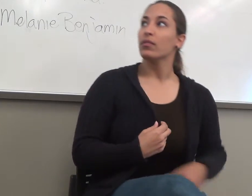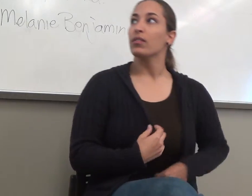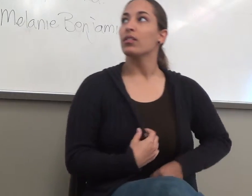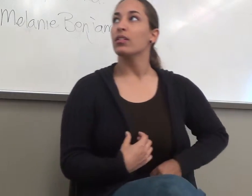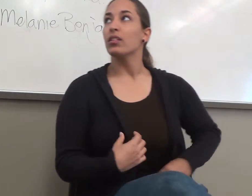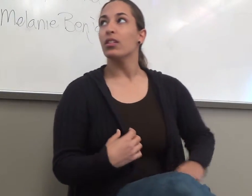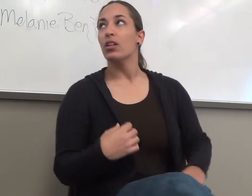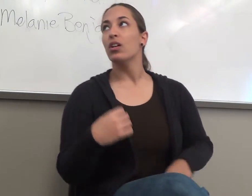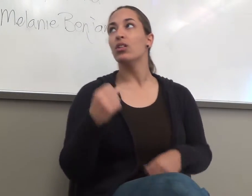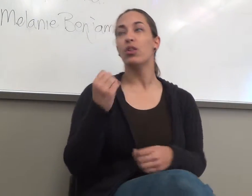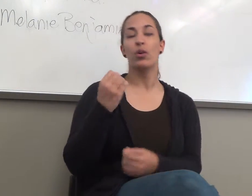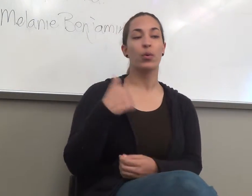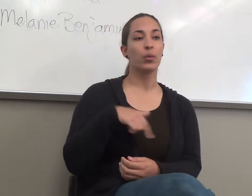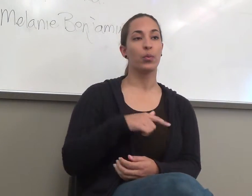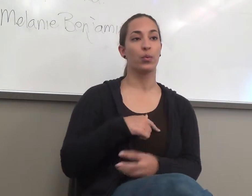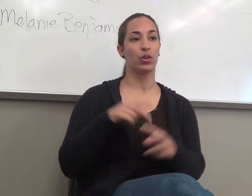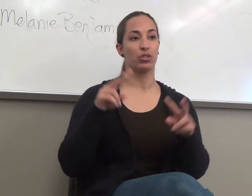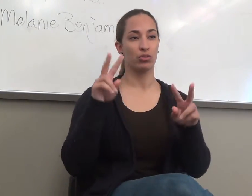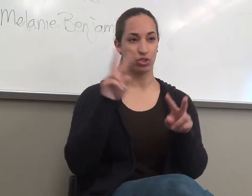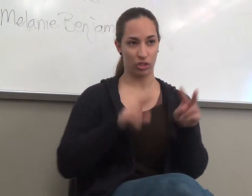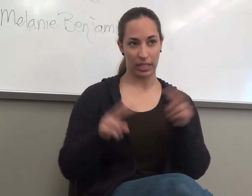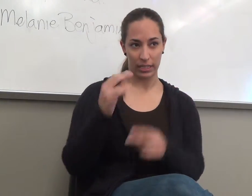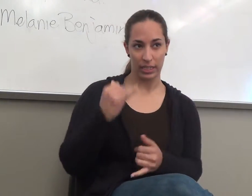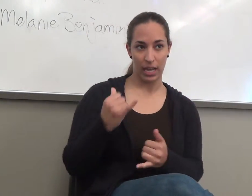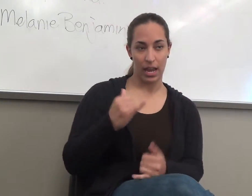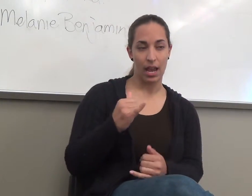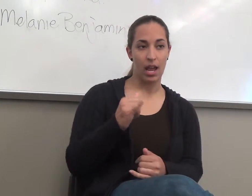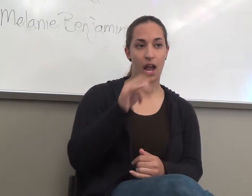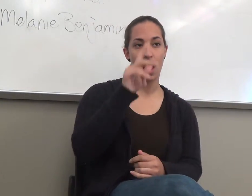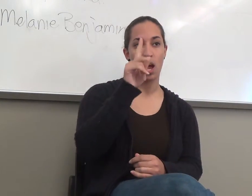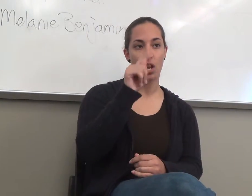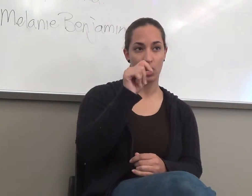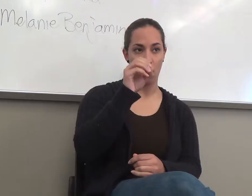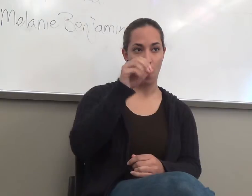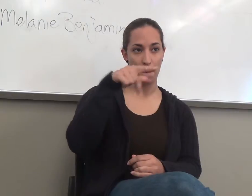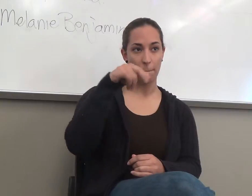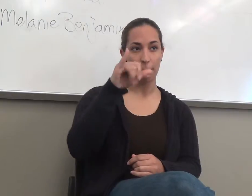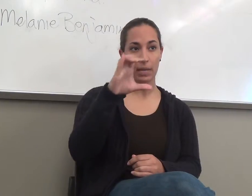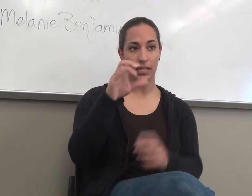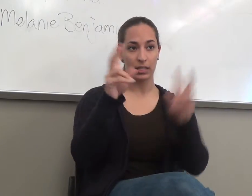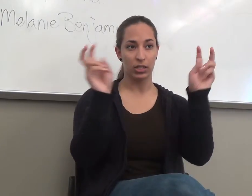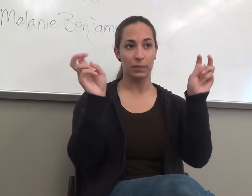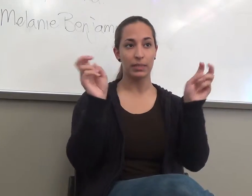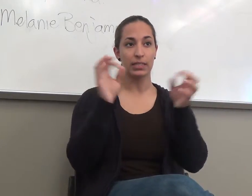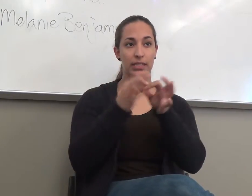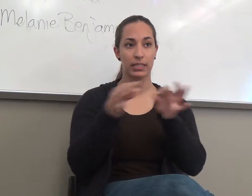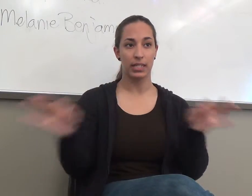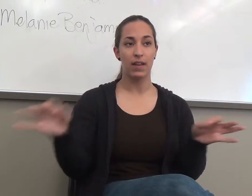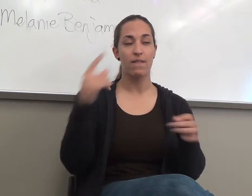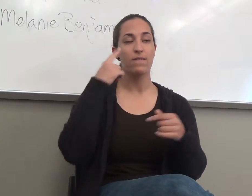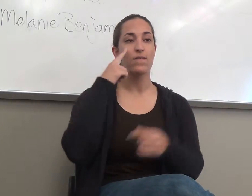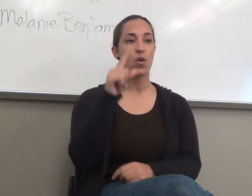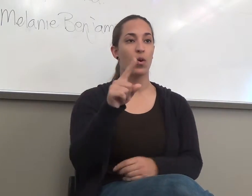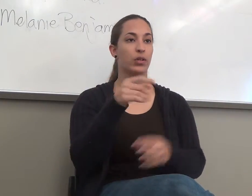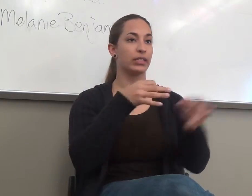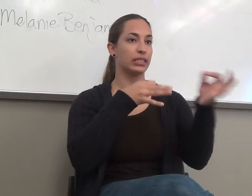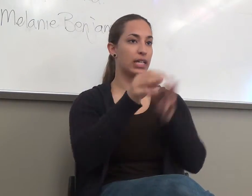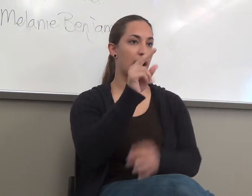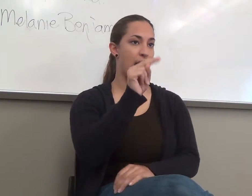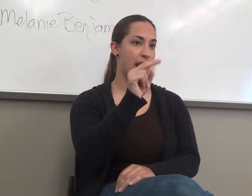today is topic sentences for narrative paragraphs.